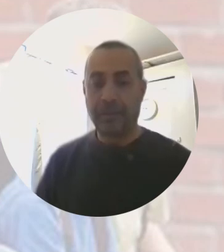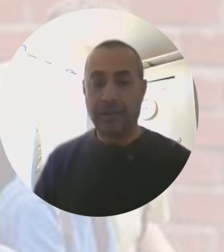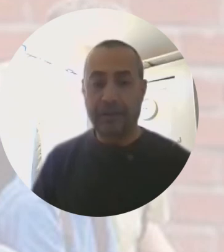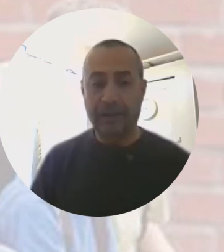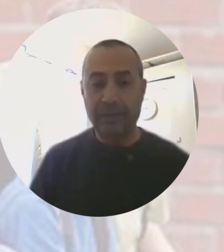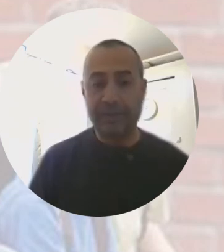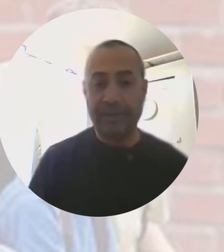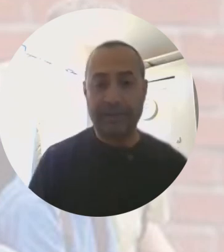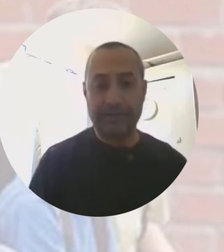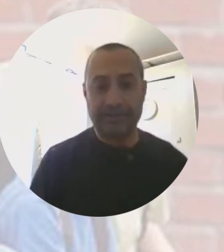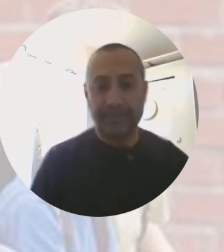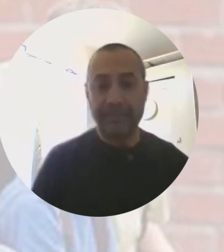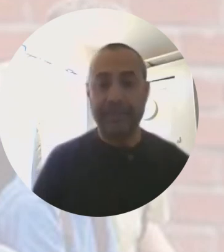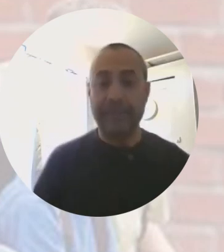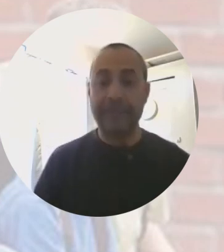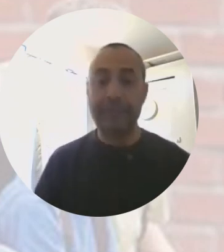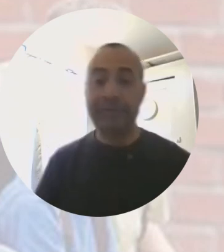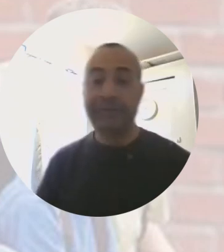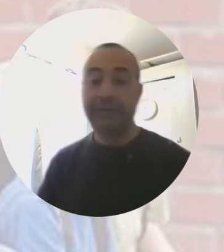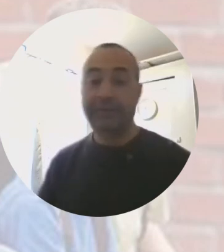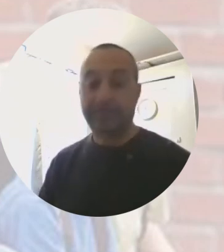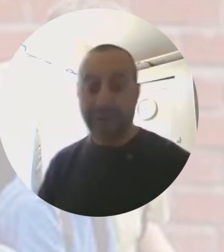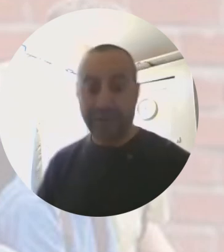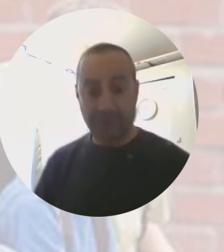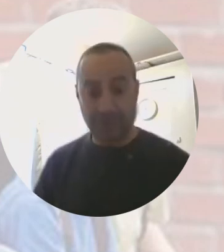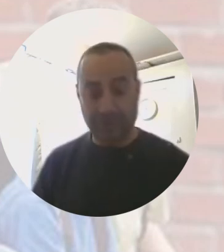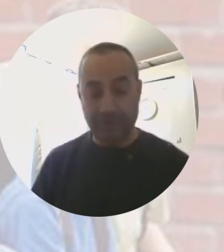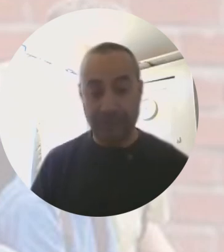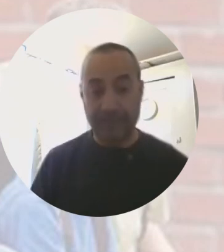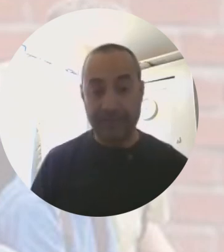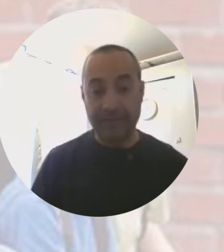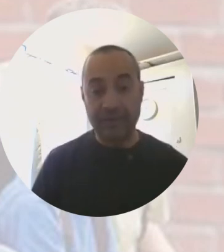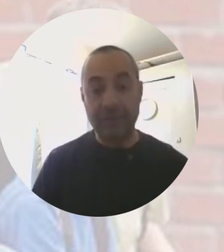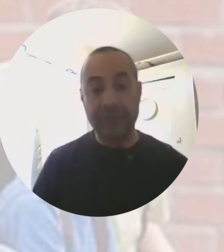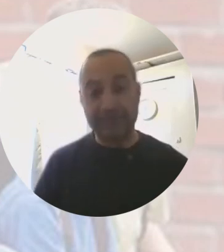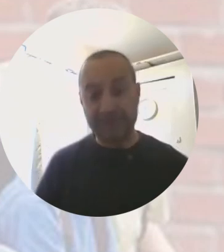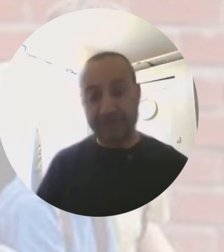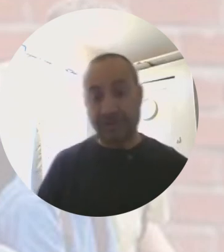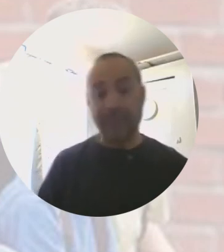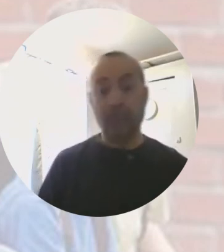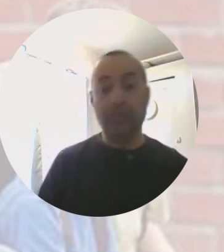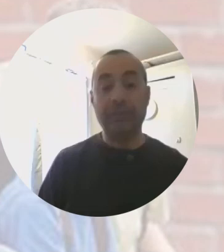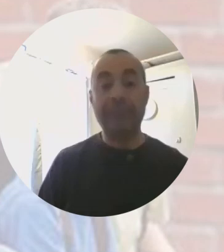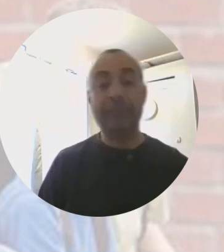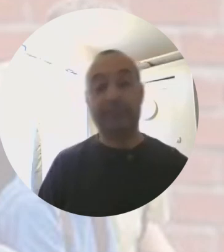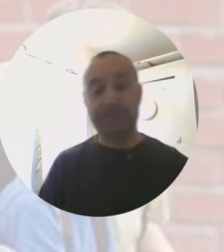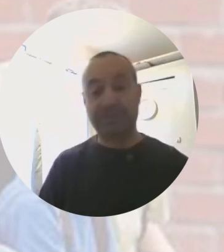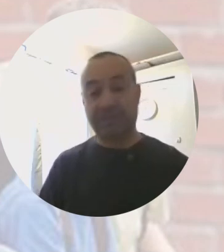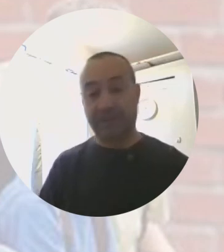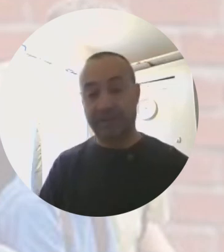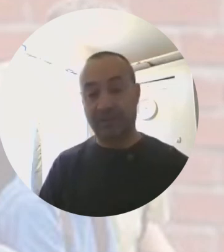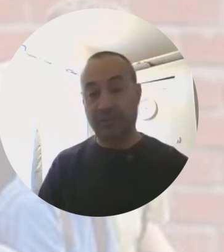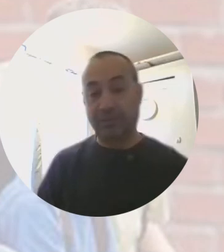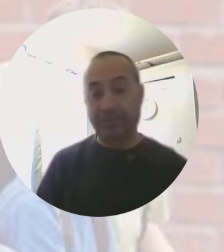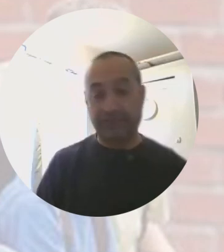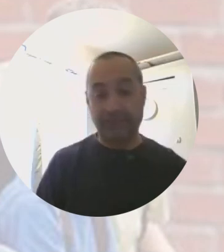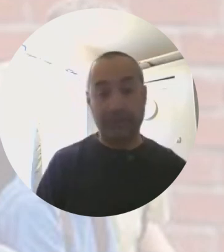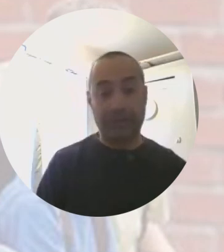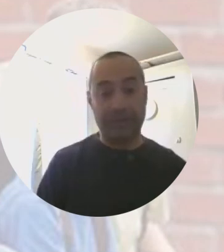I would say this slide is pretty self-explanatory, as indeed communication is one of the most skills we will need to thrive in